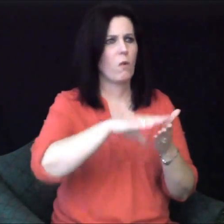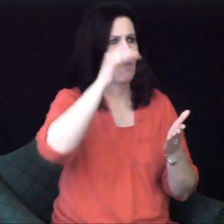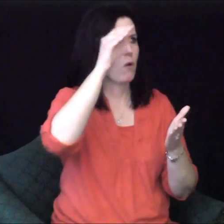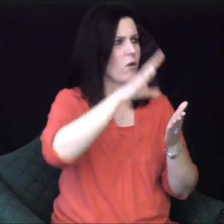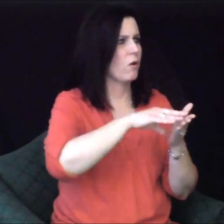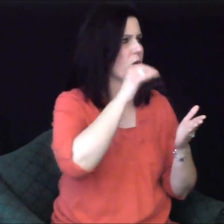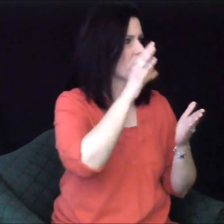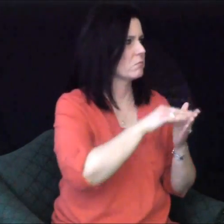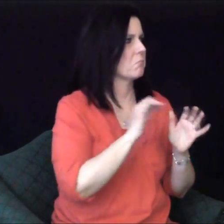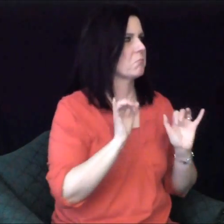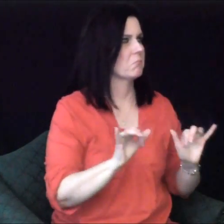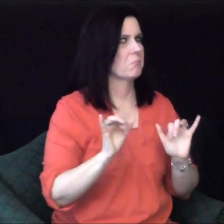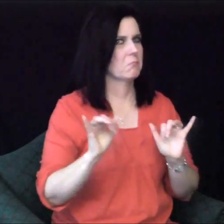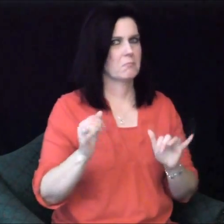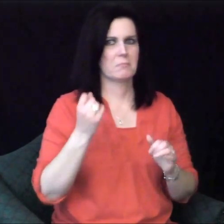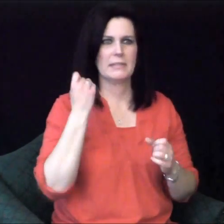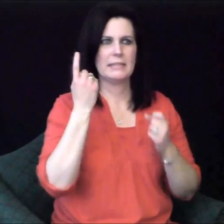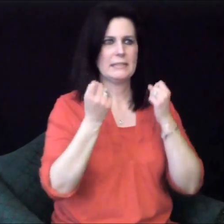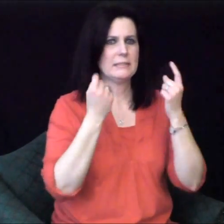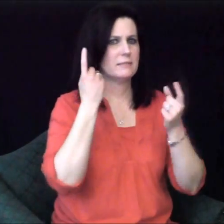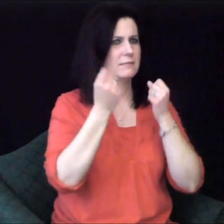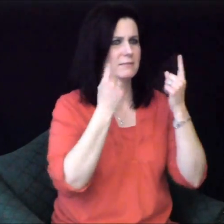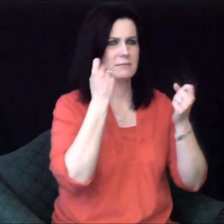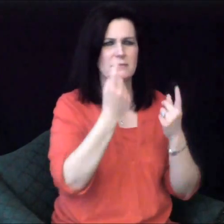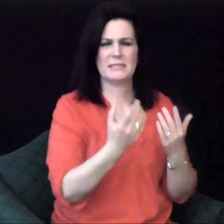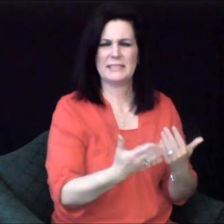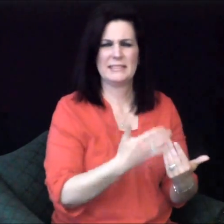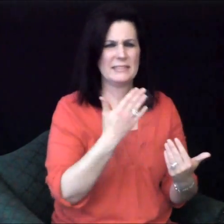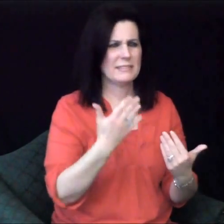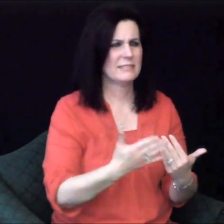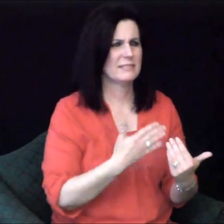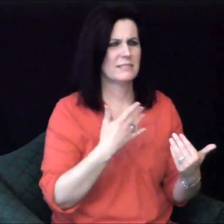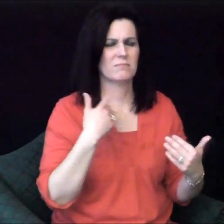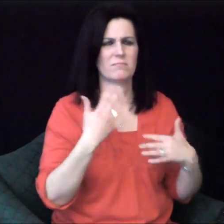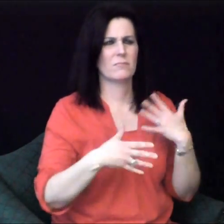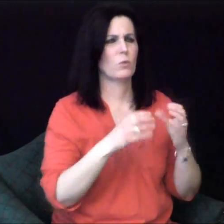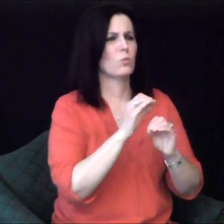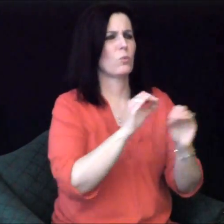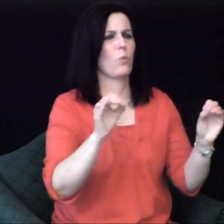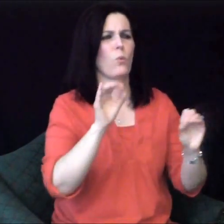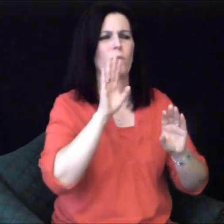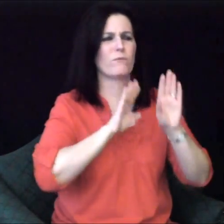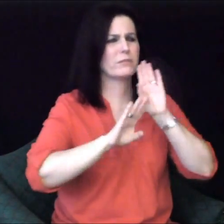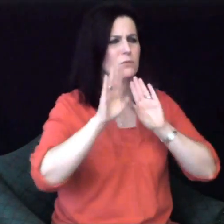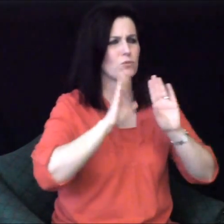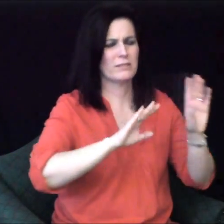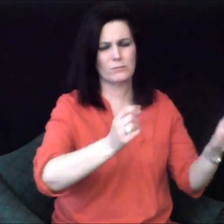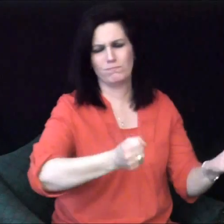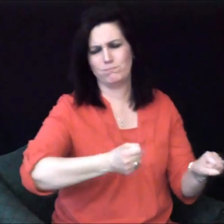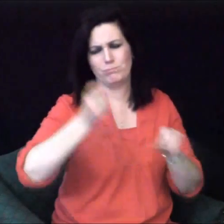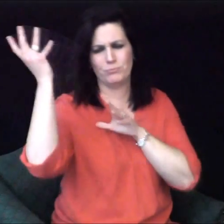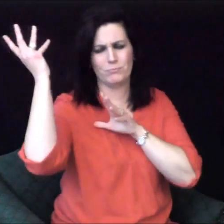them, learning. They could understand. It's easy. There's no frustration,